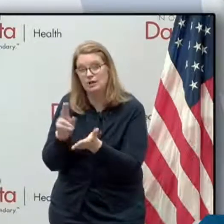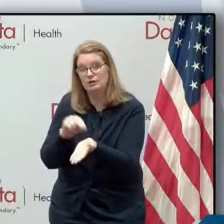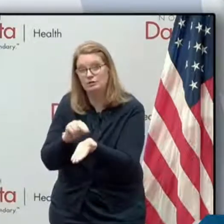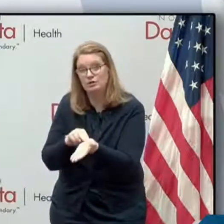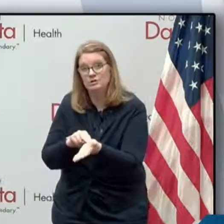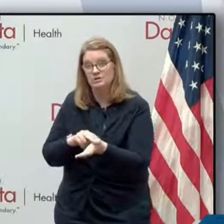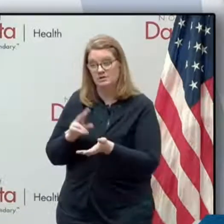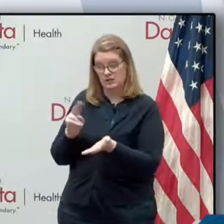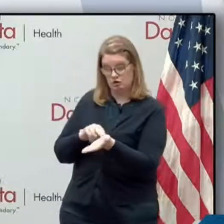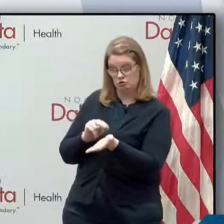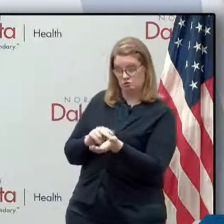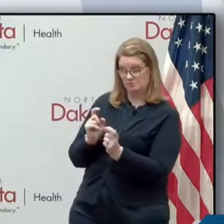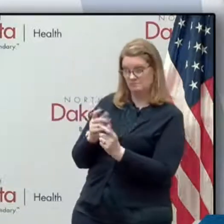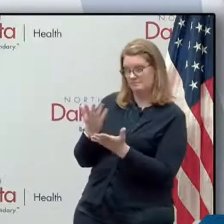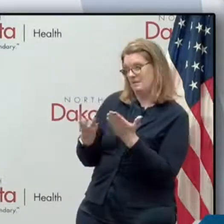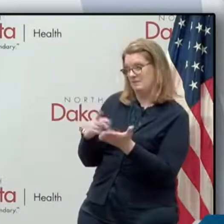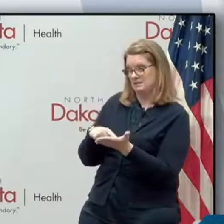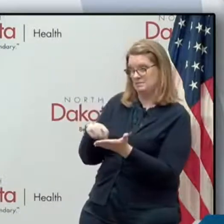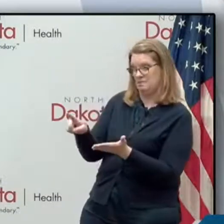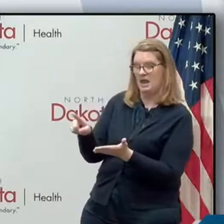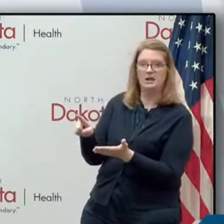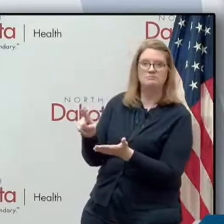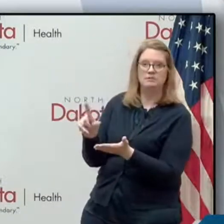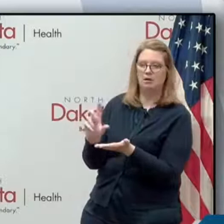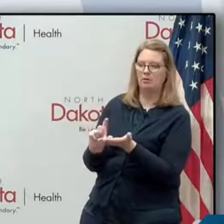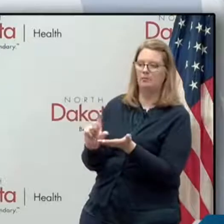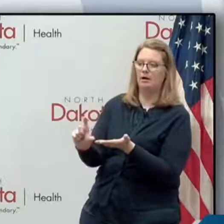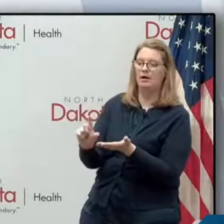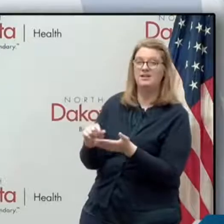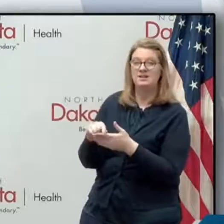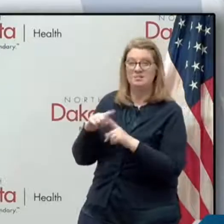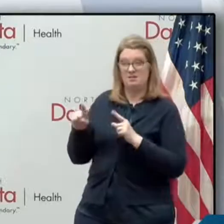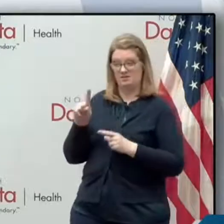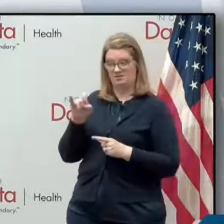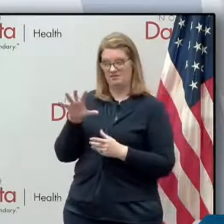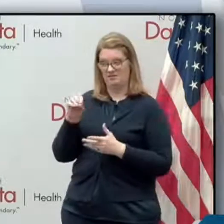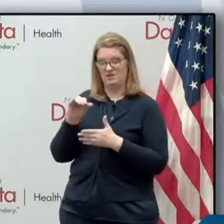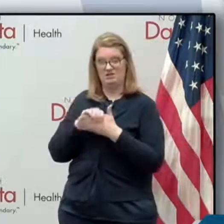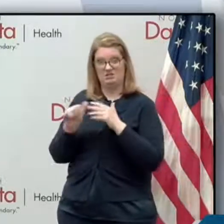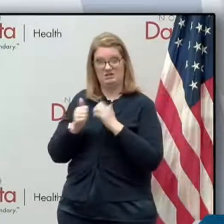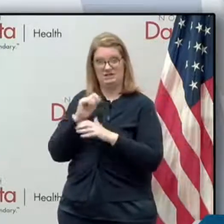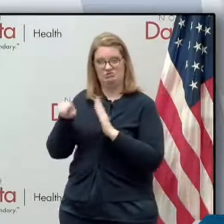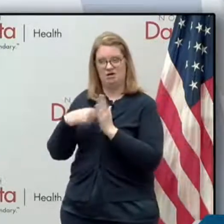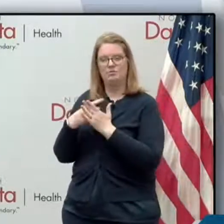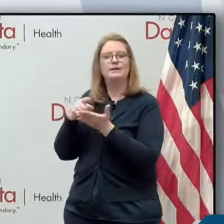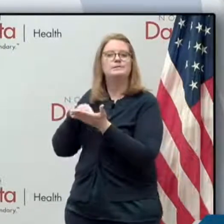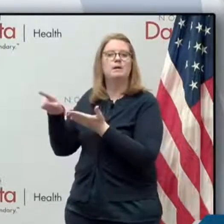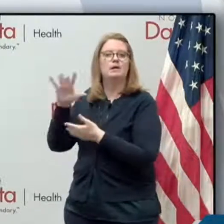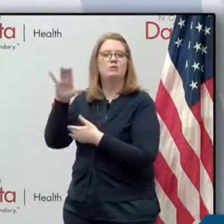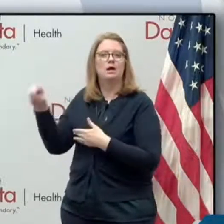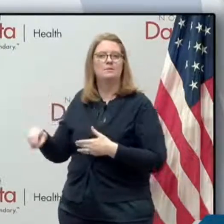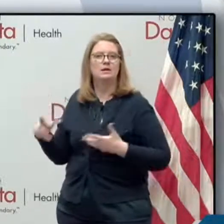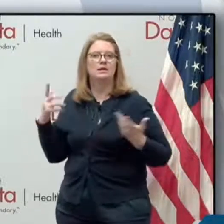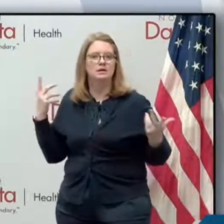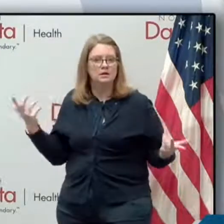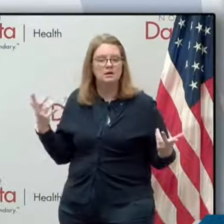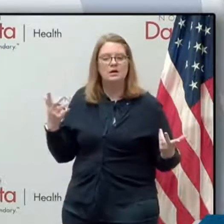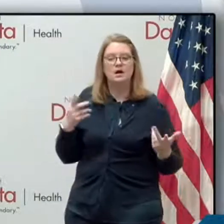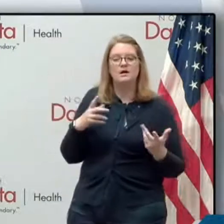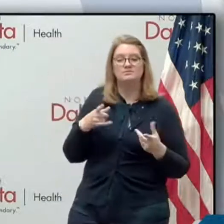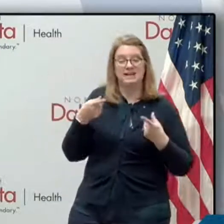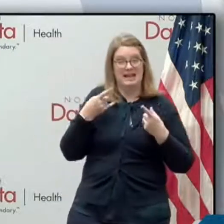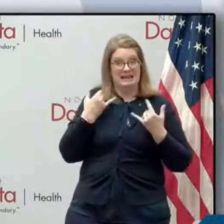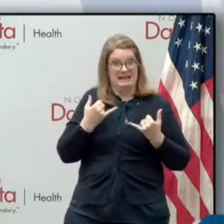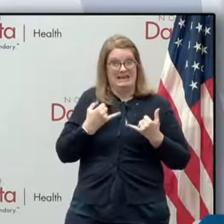a company. The nurse might get paid a fraction of that, but we want to, for that sort of labor arbitrage that can happen during a